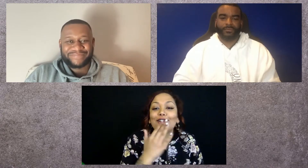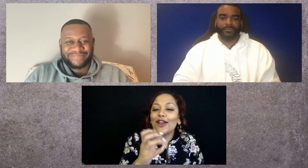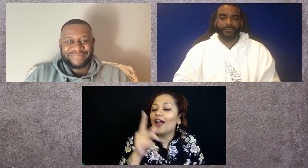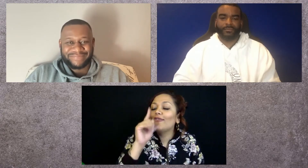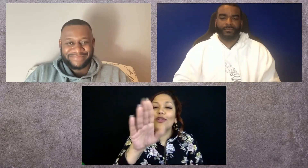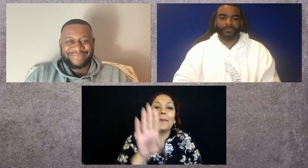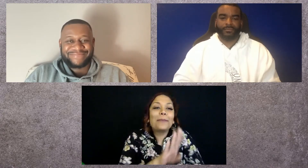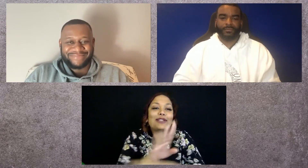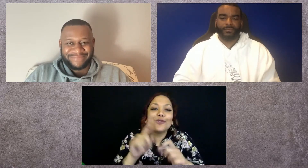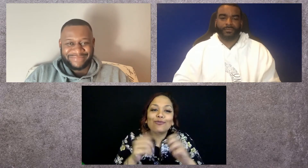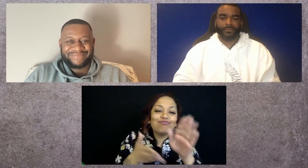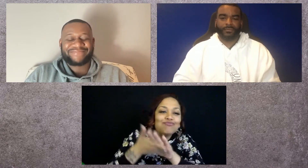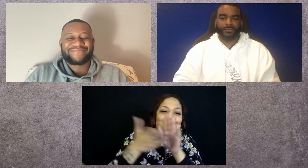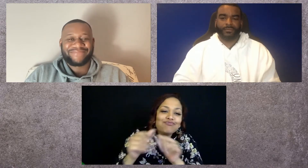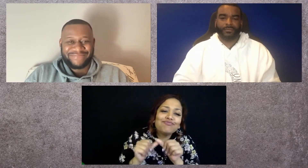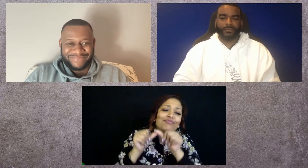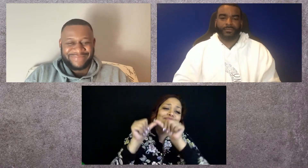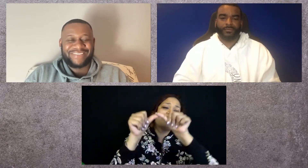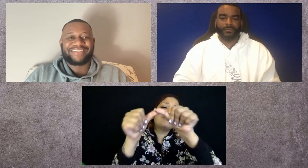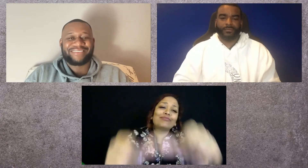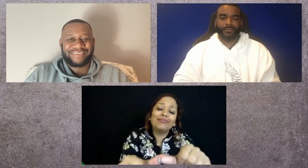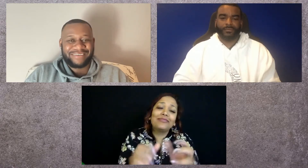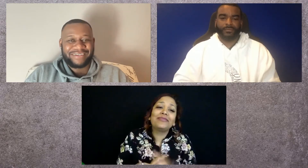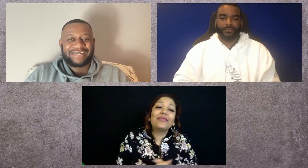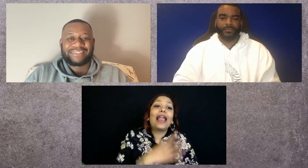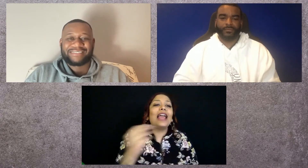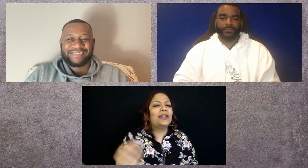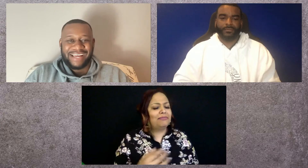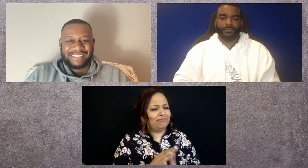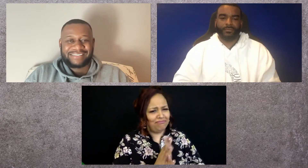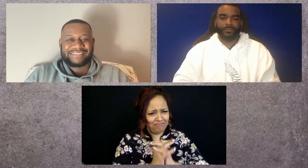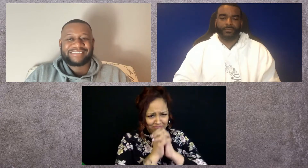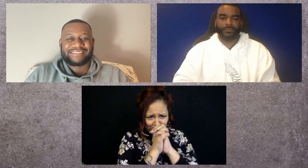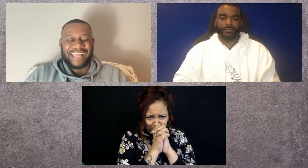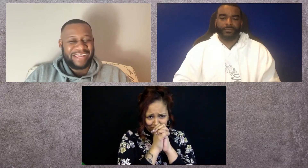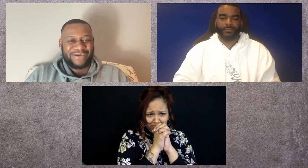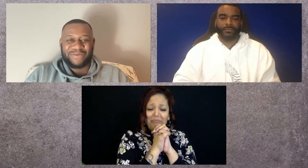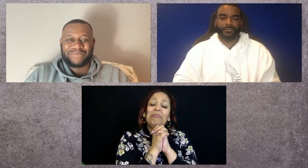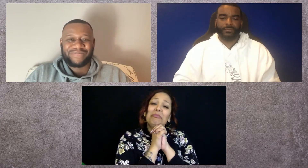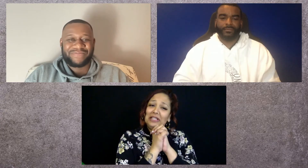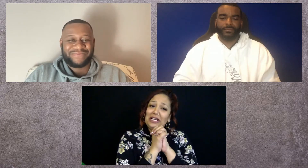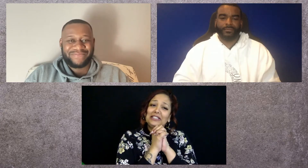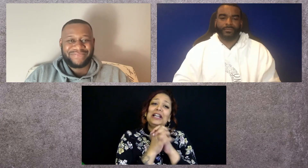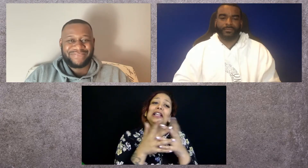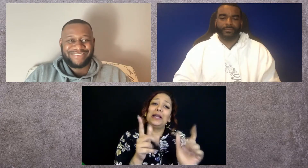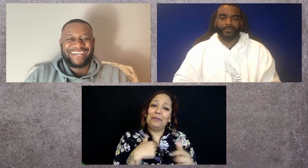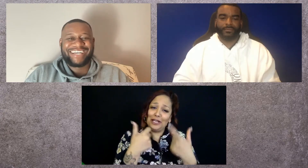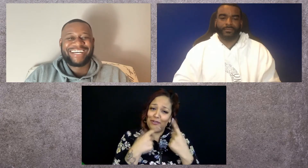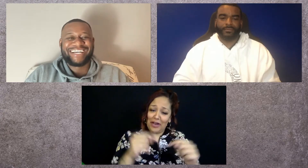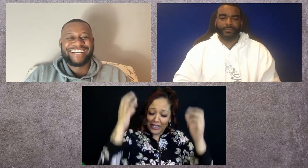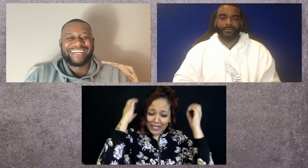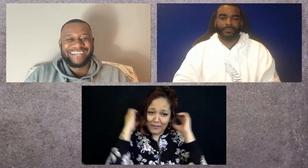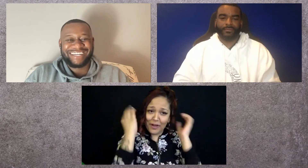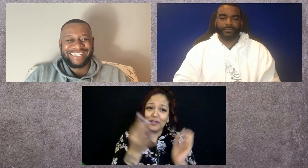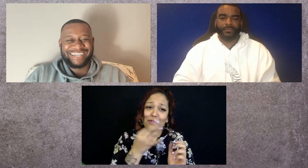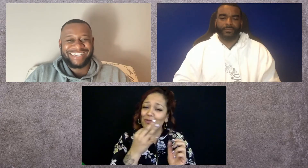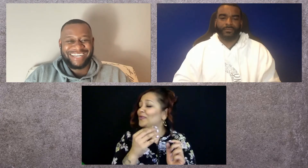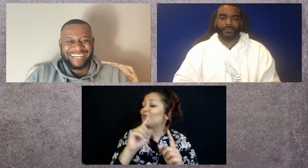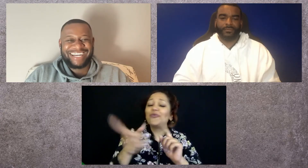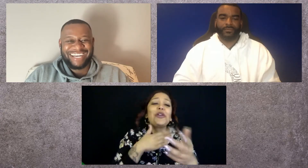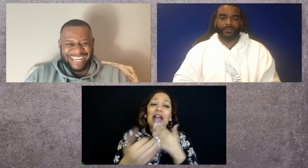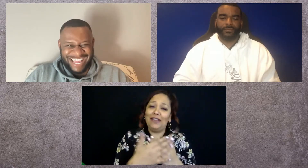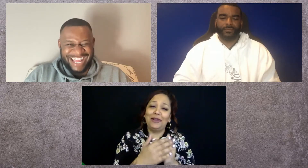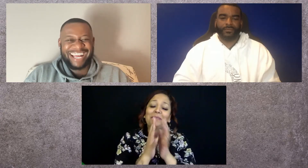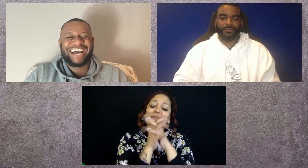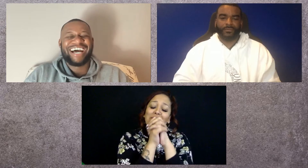And good luck on your businesses. Yes, thank you. And please let me